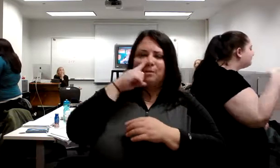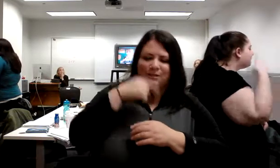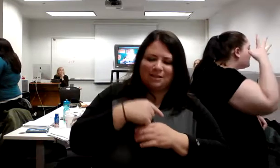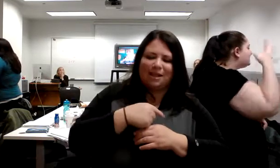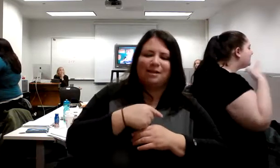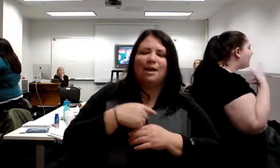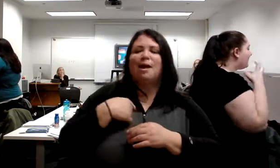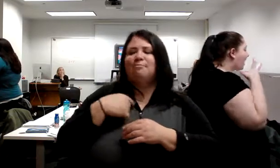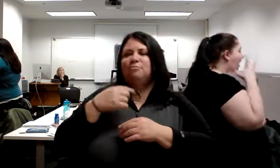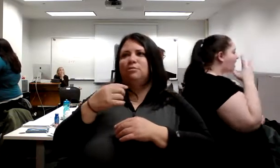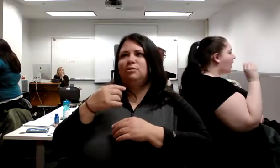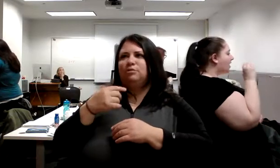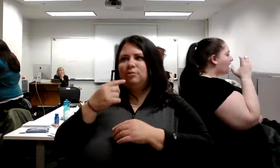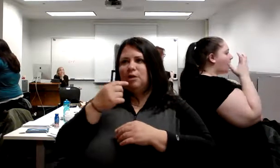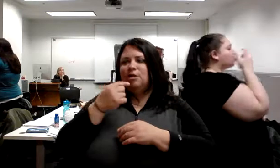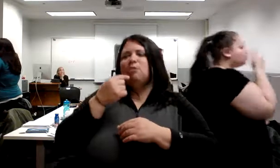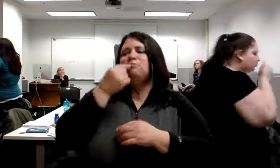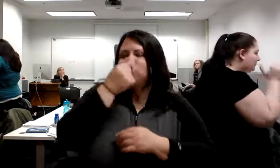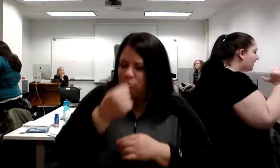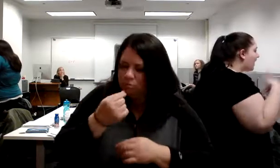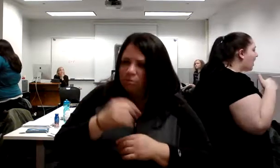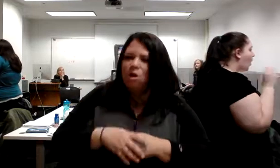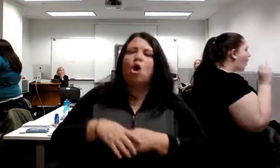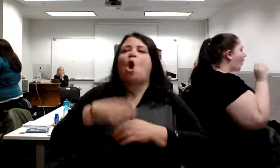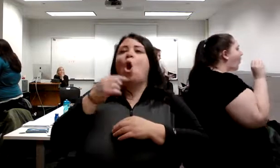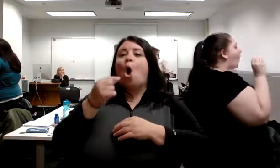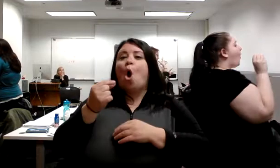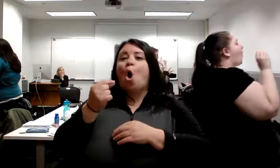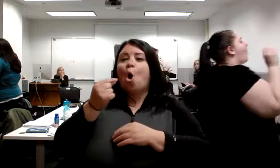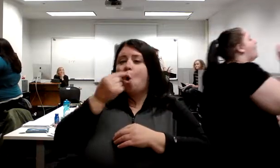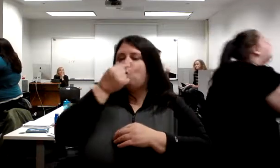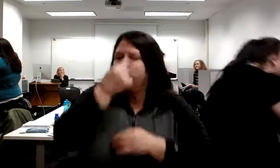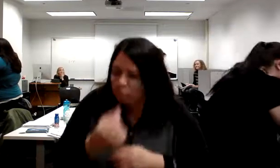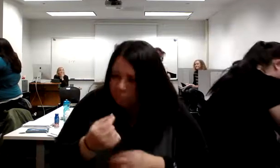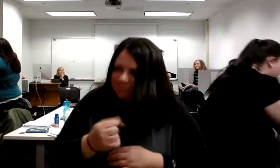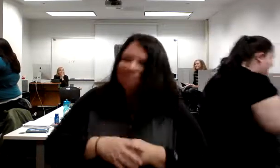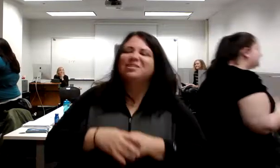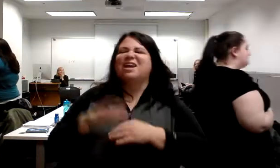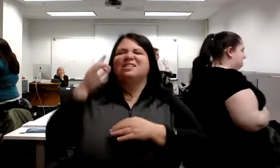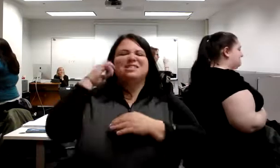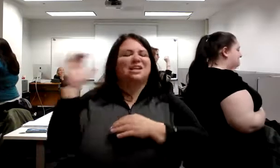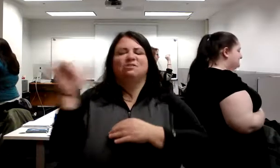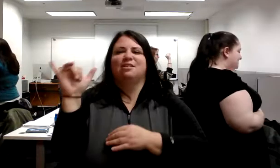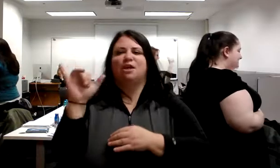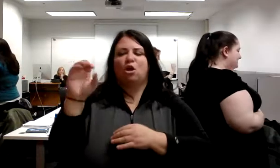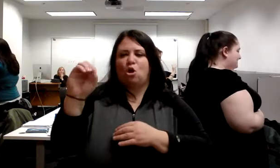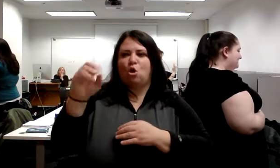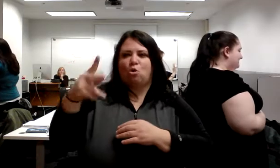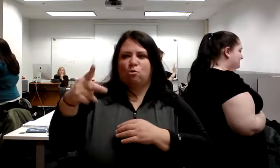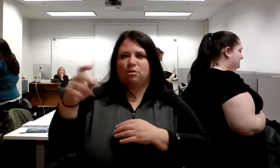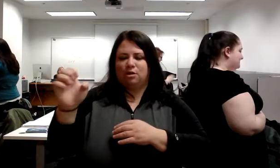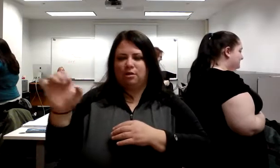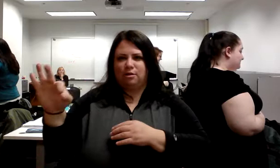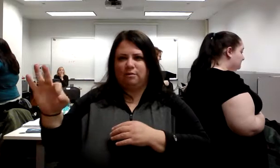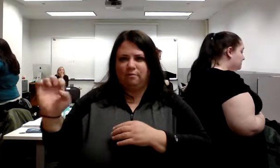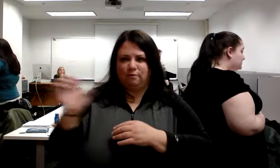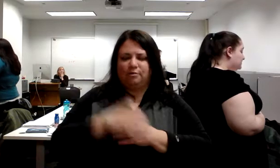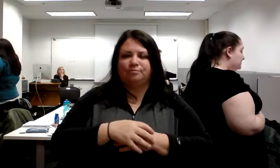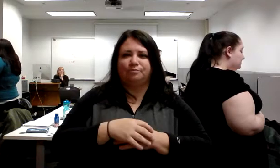Like, oh, that's how I teach the kindergarten students. And Georgia loved to paint about